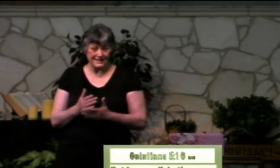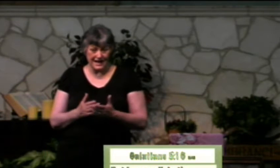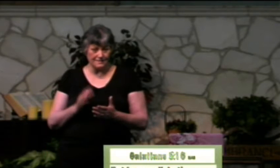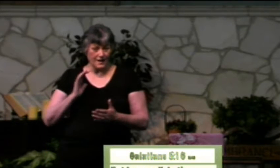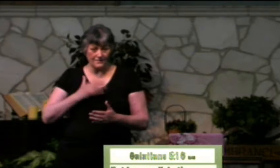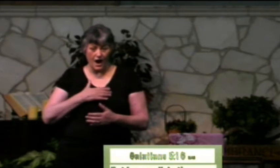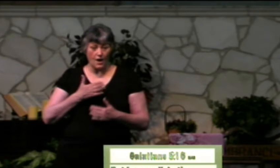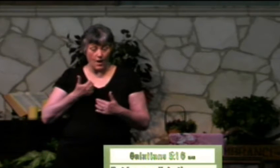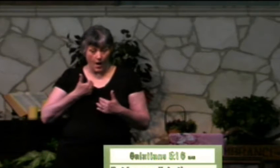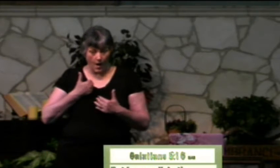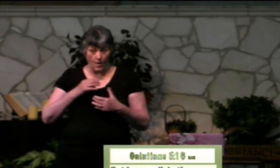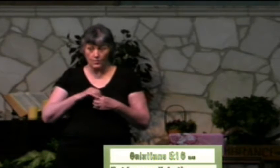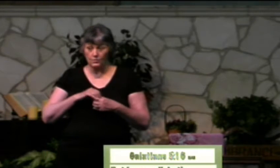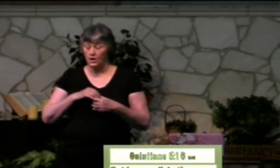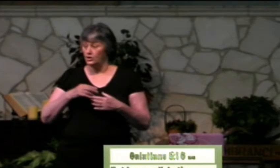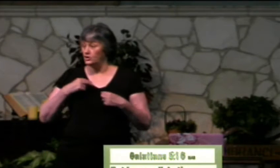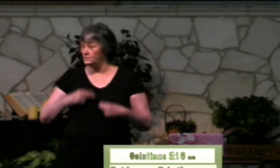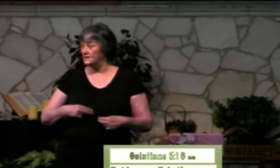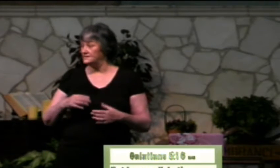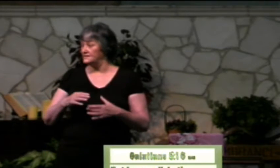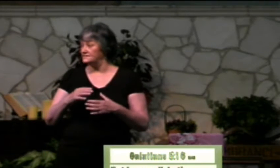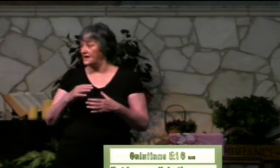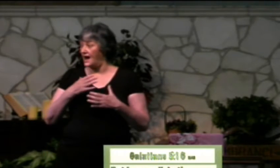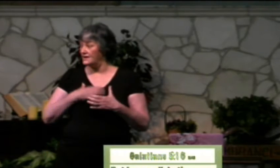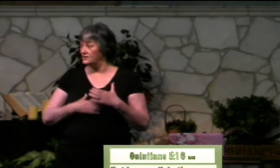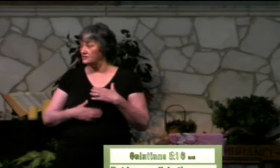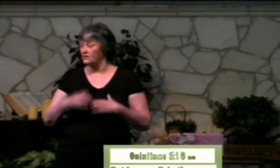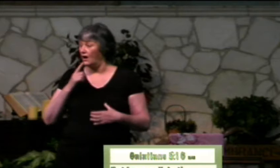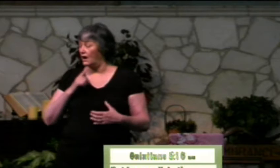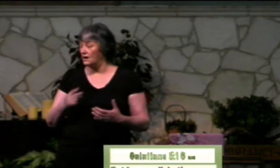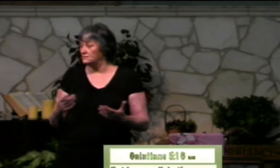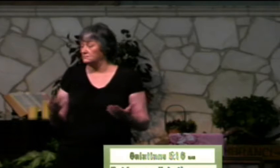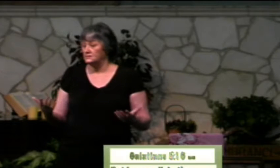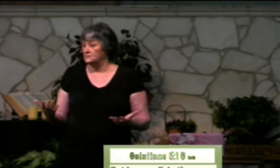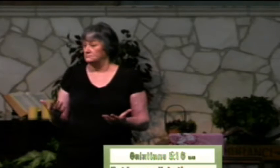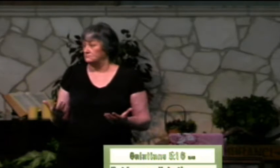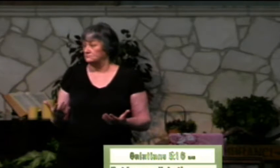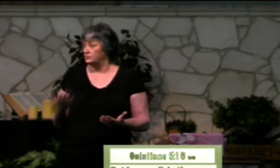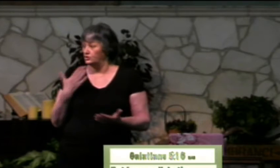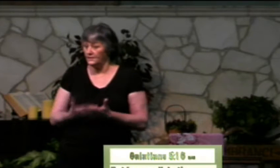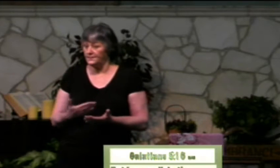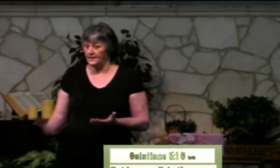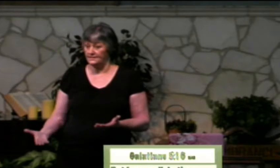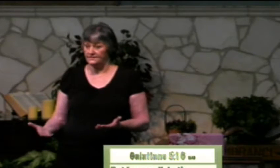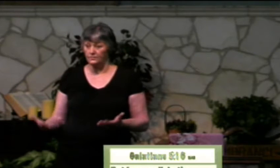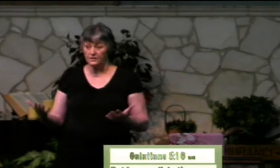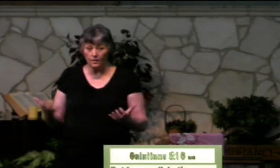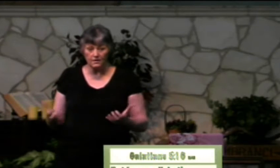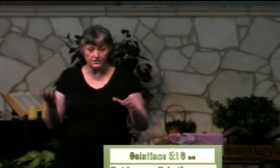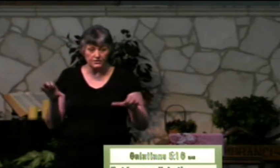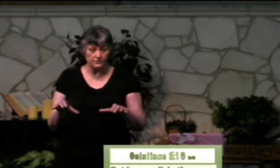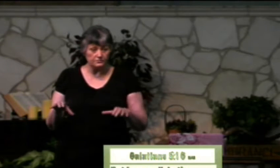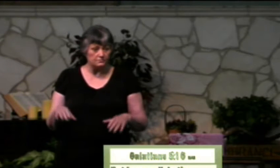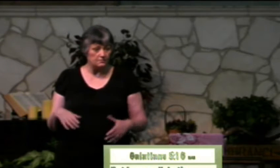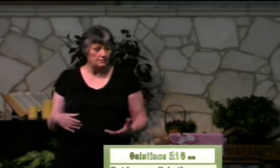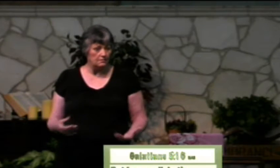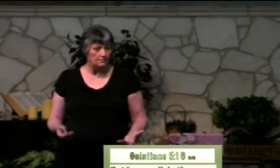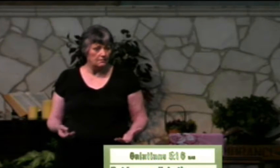Some of our own human desires are good things that we want to do